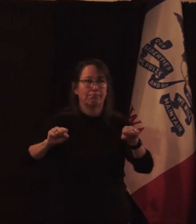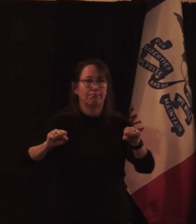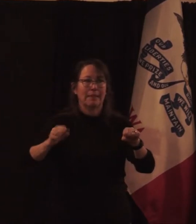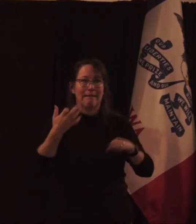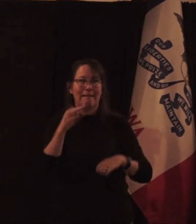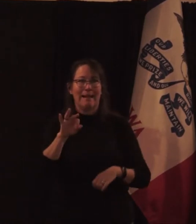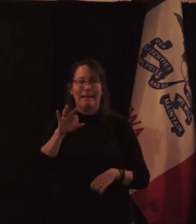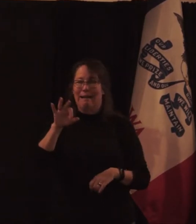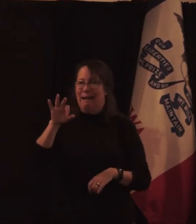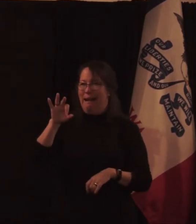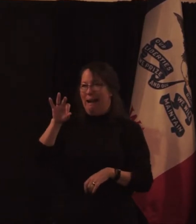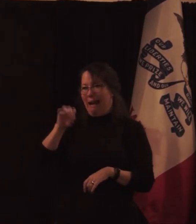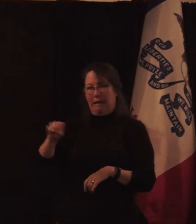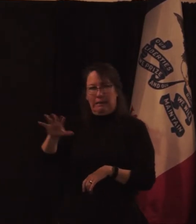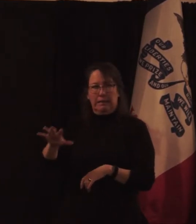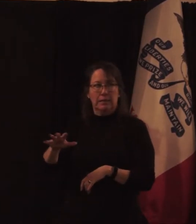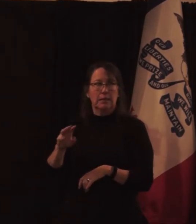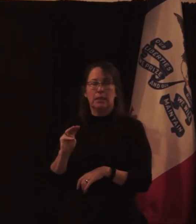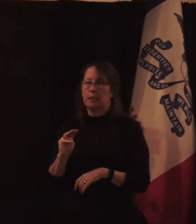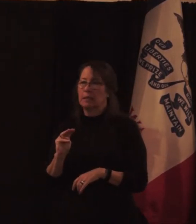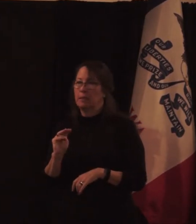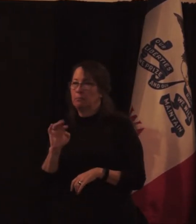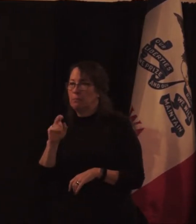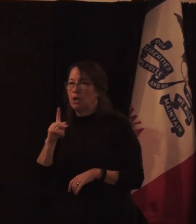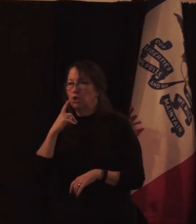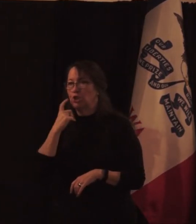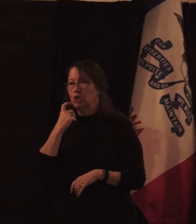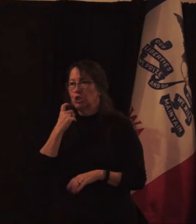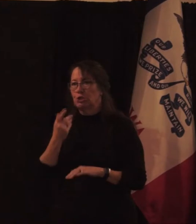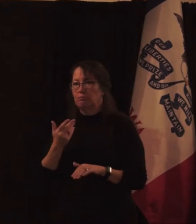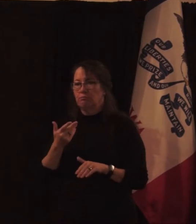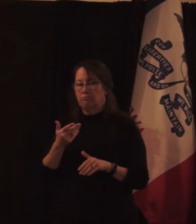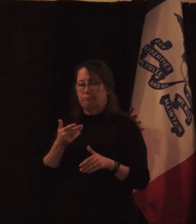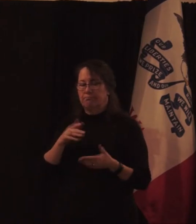in 1990. Mark just passed away